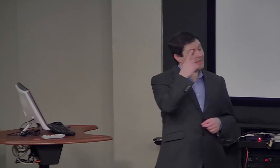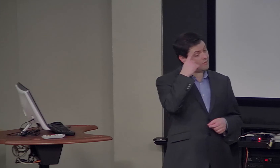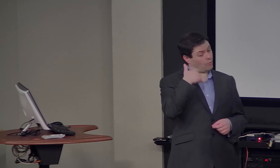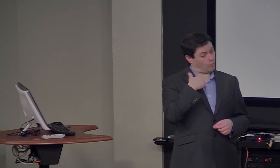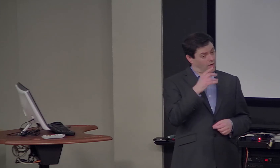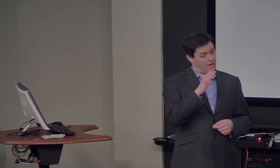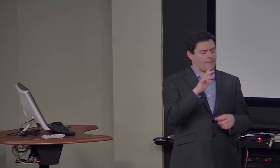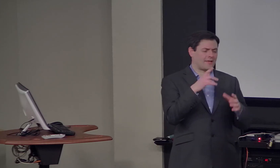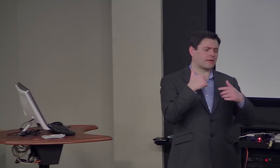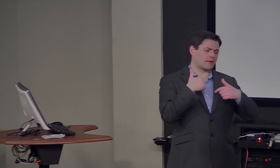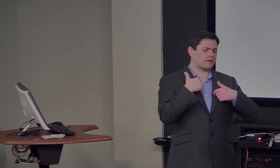question.